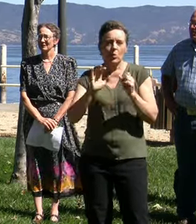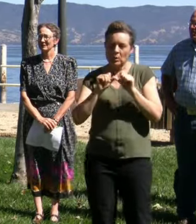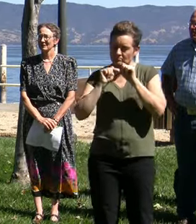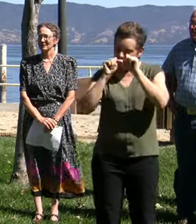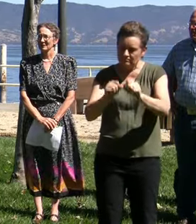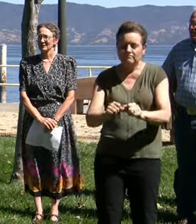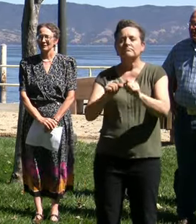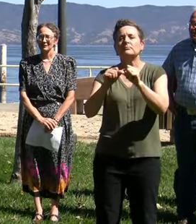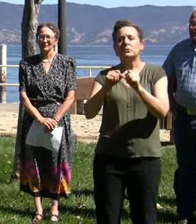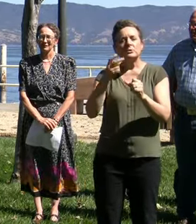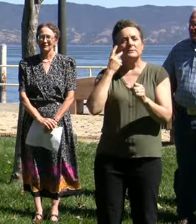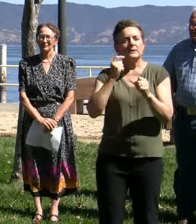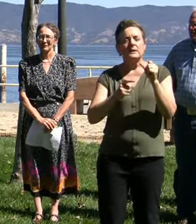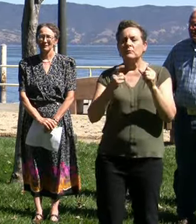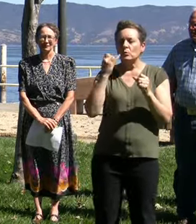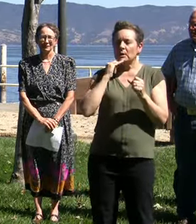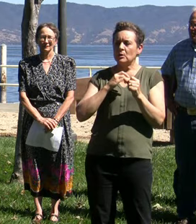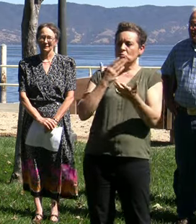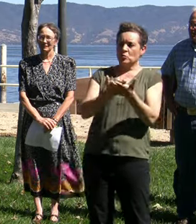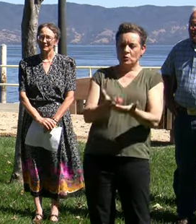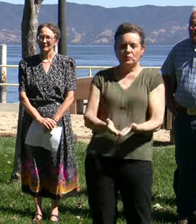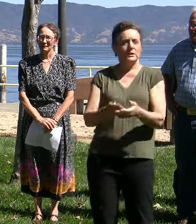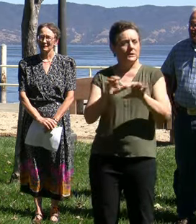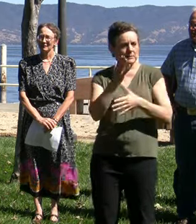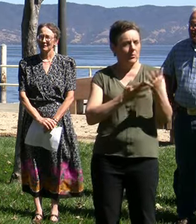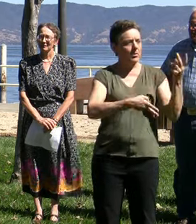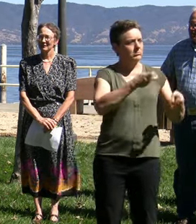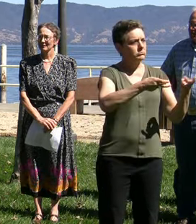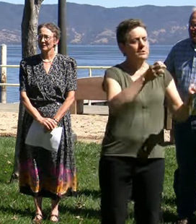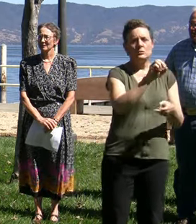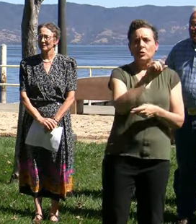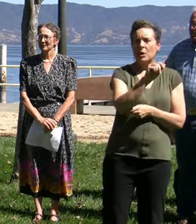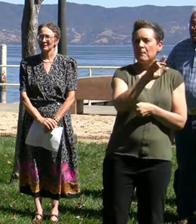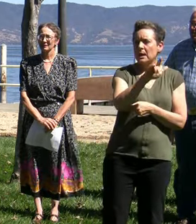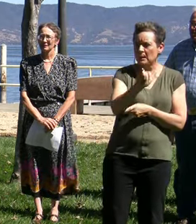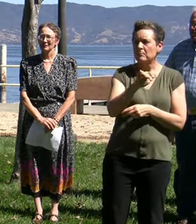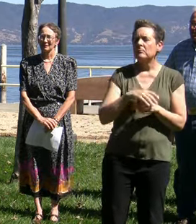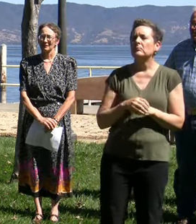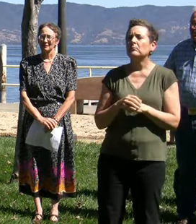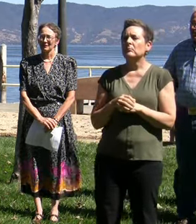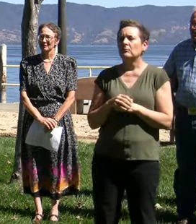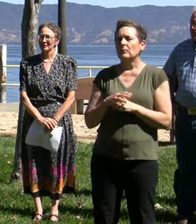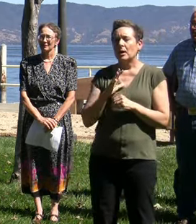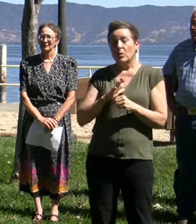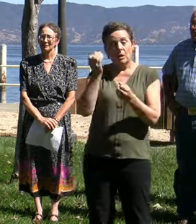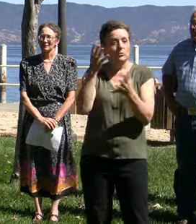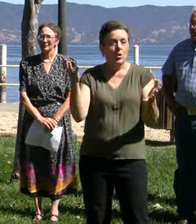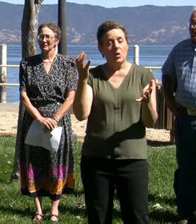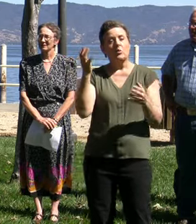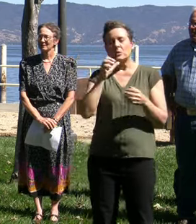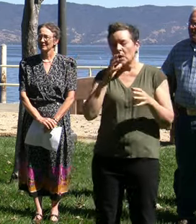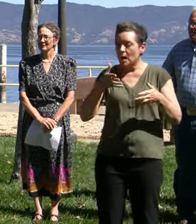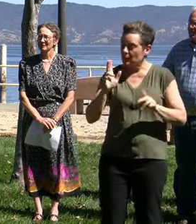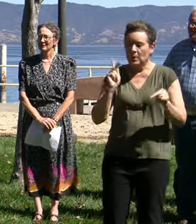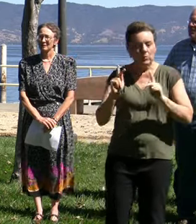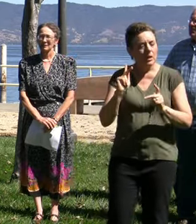continue to see if he's involved in some of the burglaries that have been reported in Soda Bay. I want to continue with the message that we will not tolerate criminal activity in